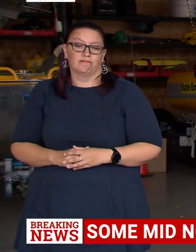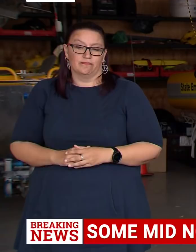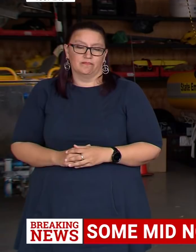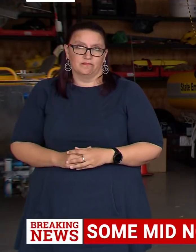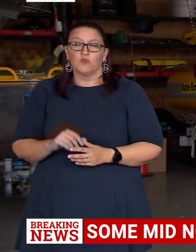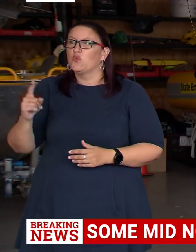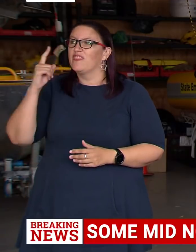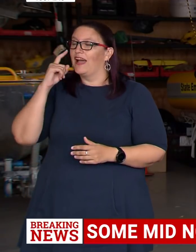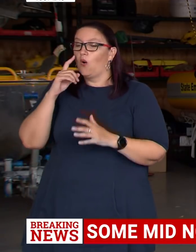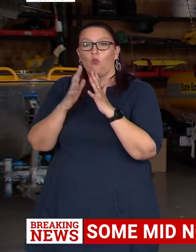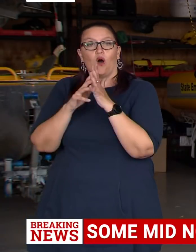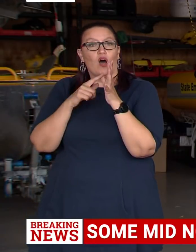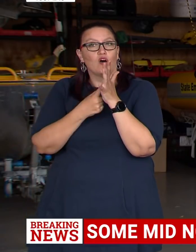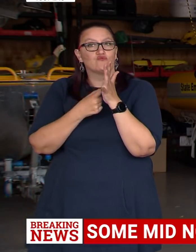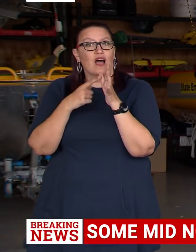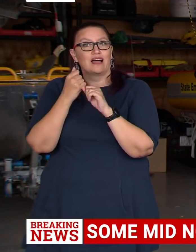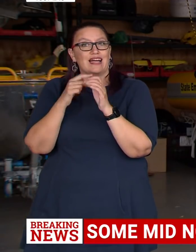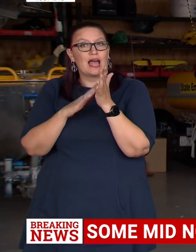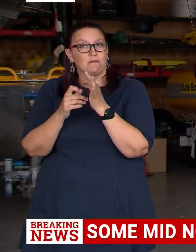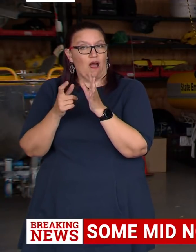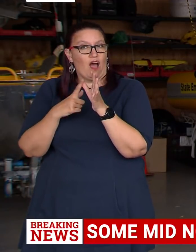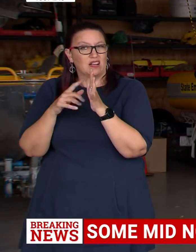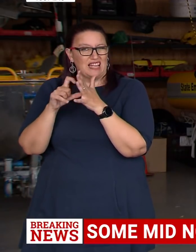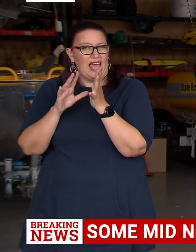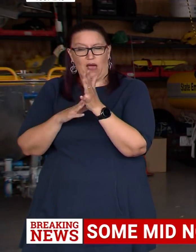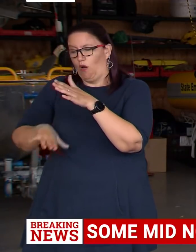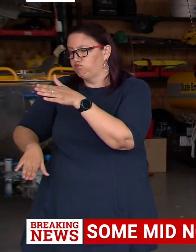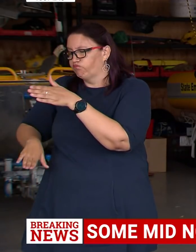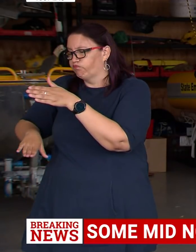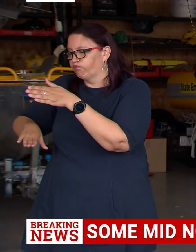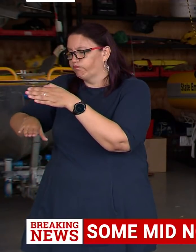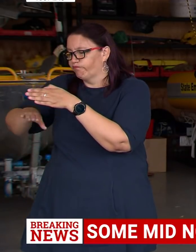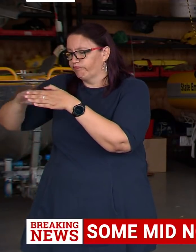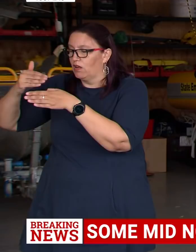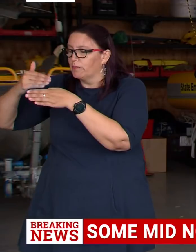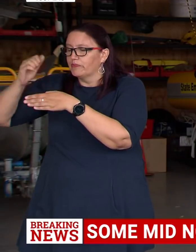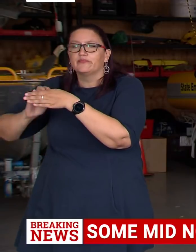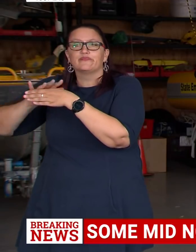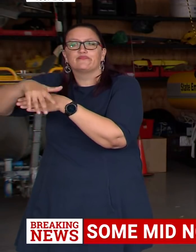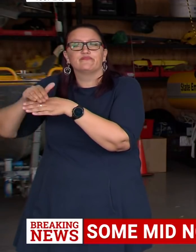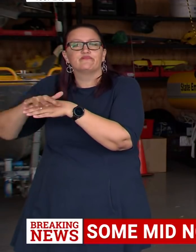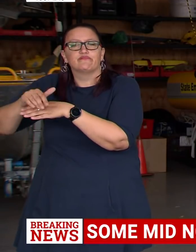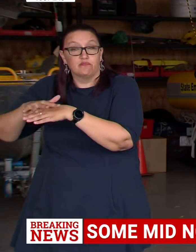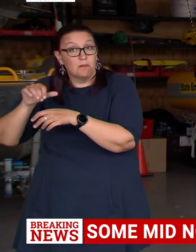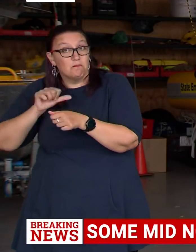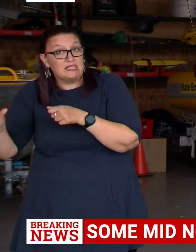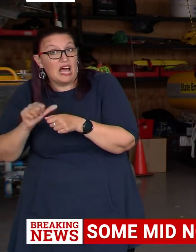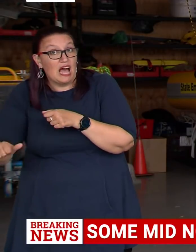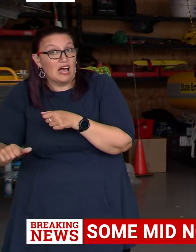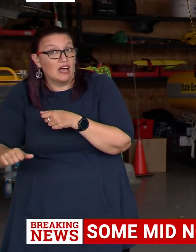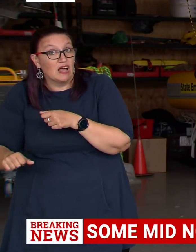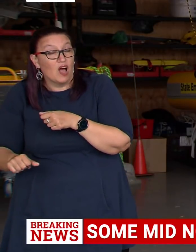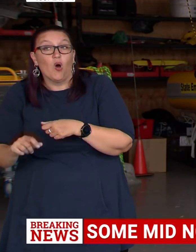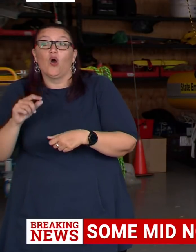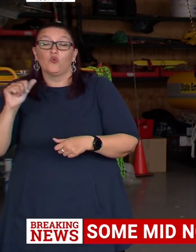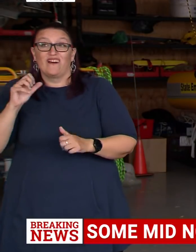to release water from the dam from Vents Village? And your view, and have you received any advice or indication on how much water would